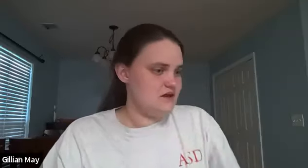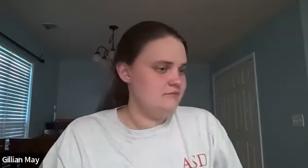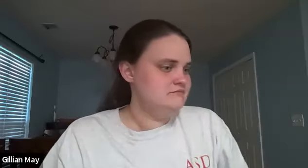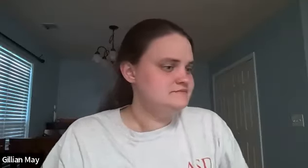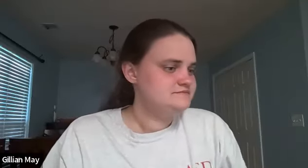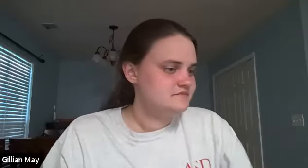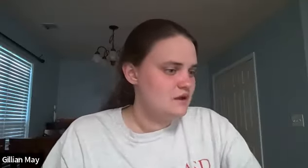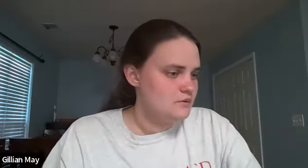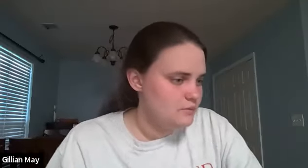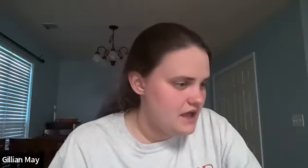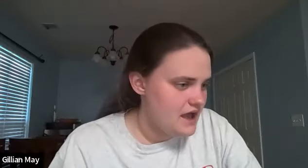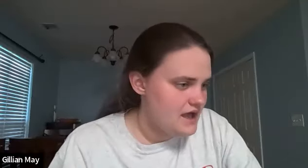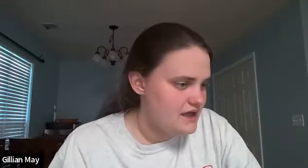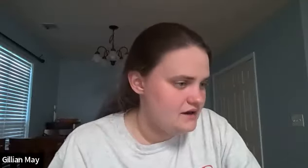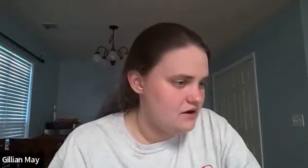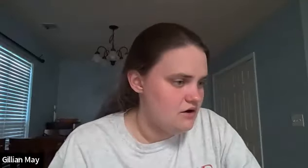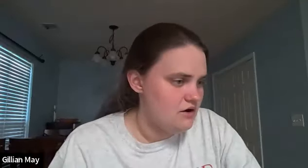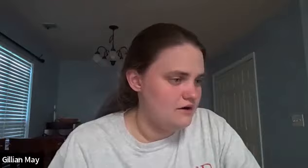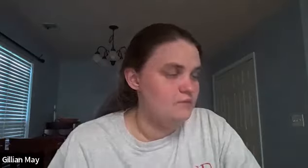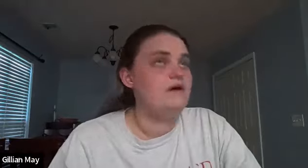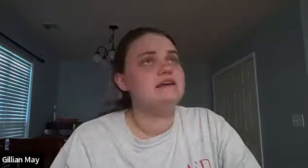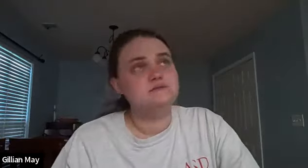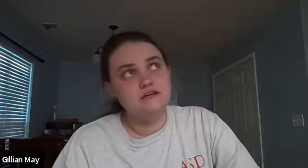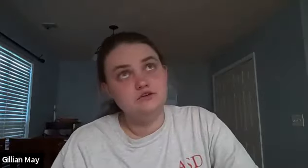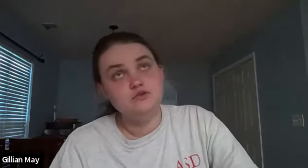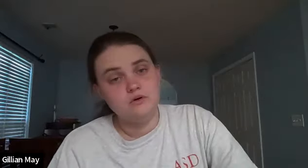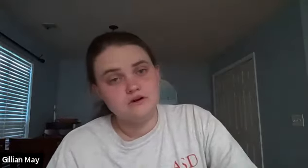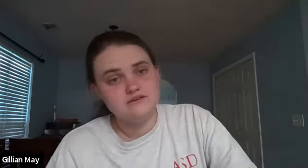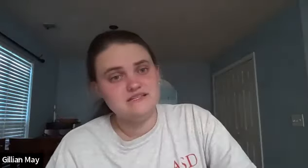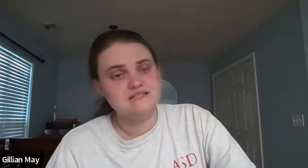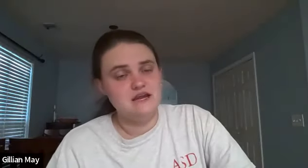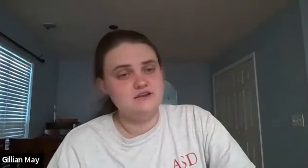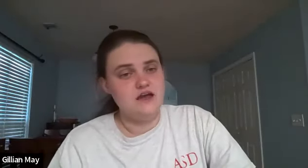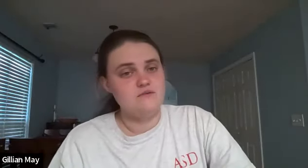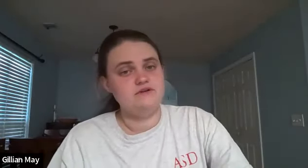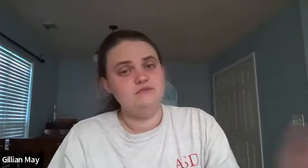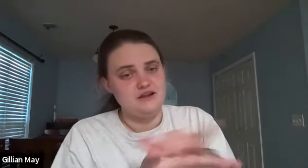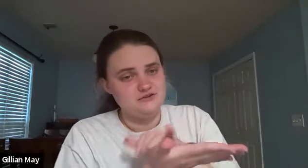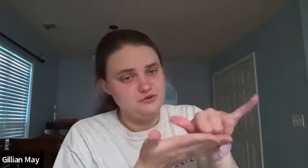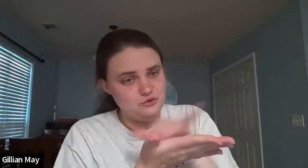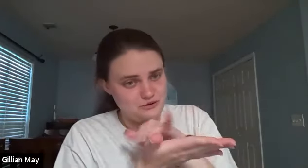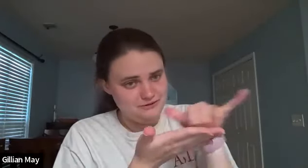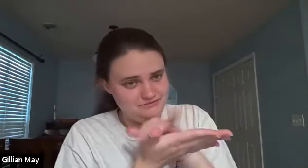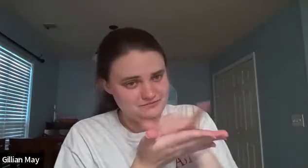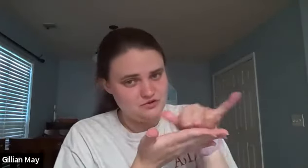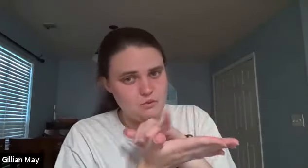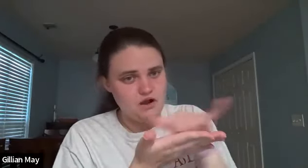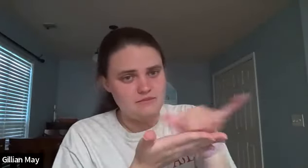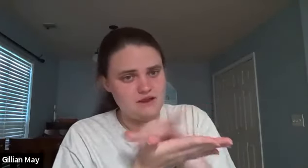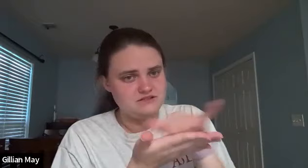So we had I guess we had New York because I did add that one. We had our New York, the Y bouncing